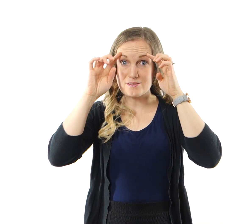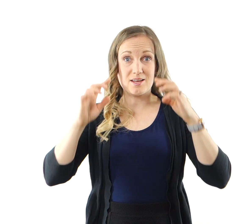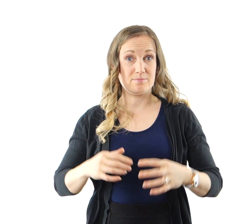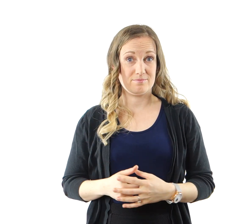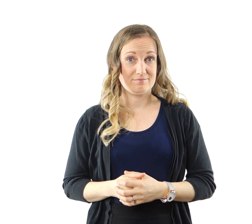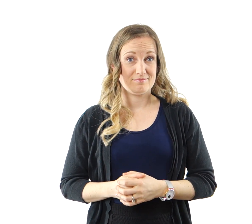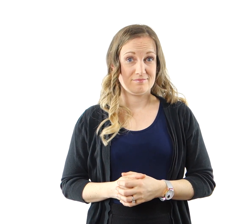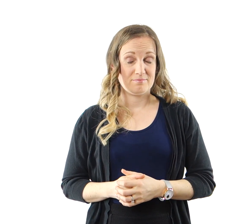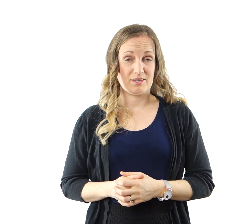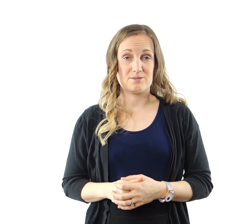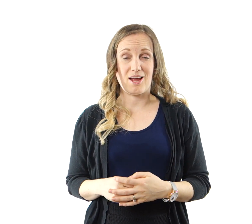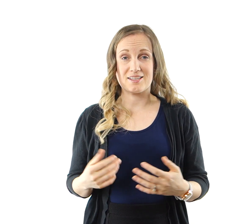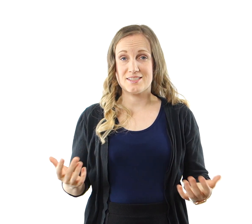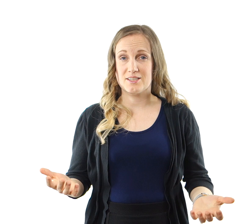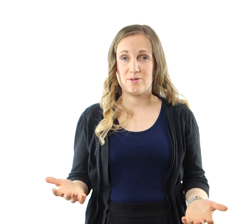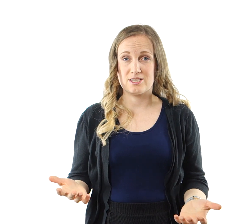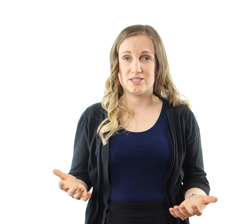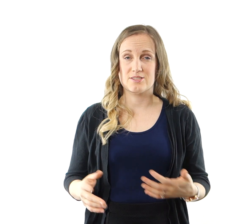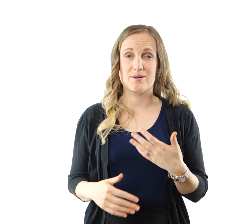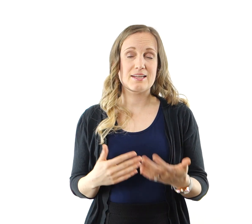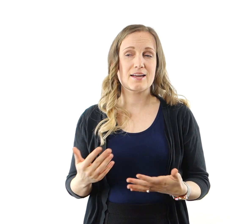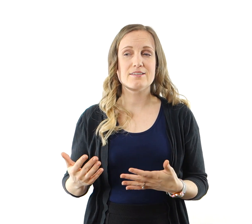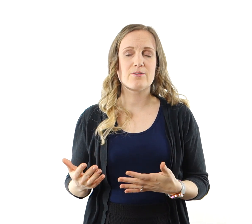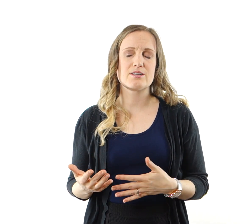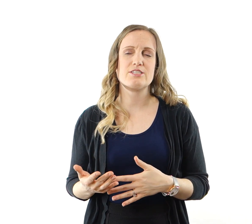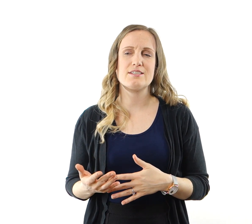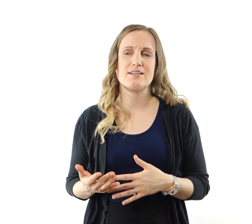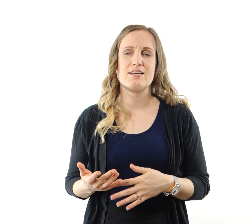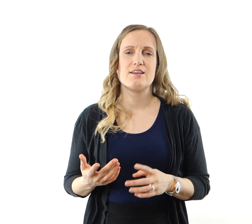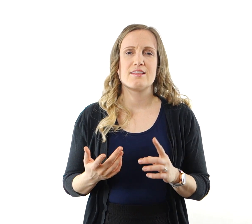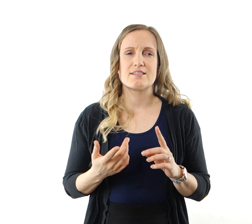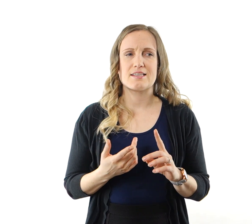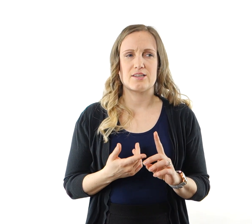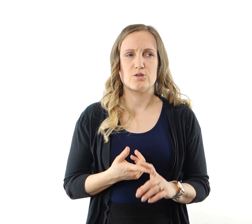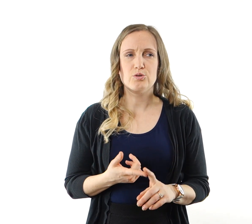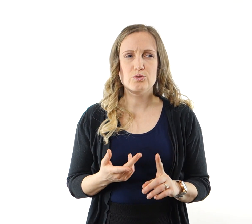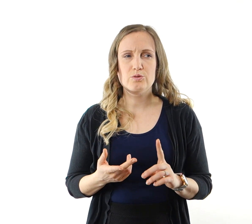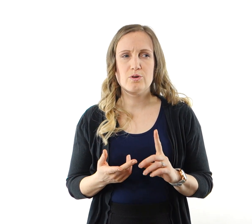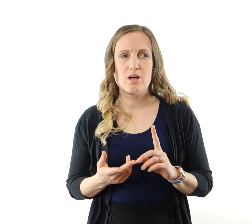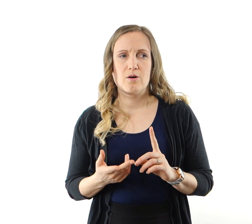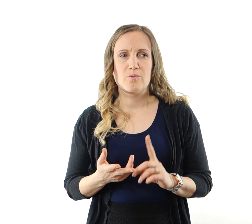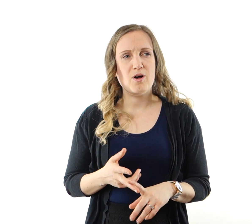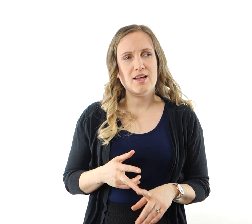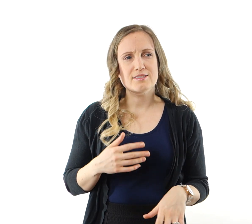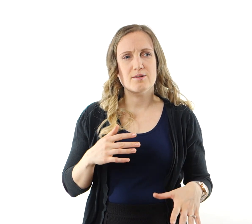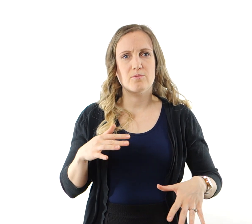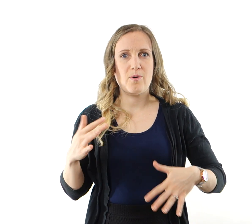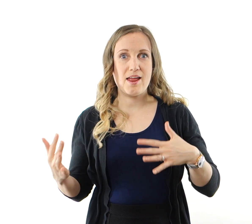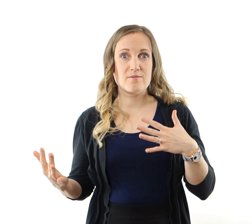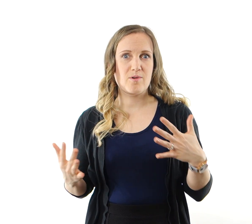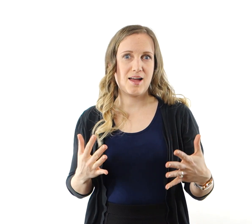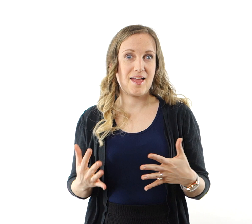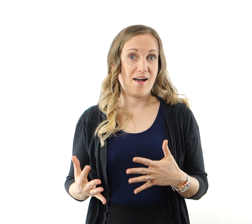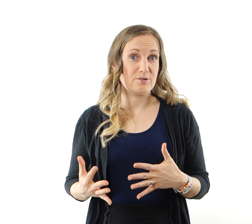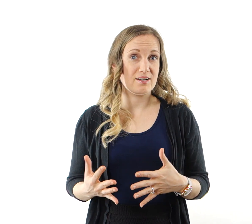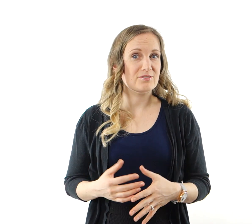up because we're asking a question. So any kind of question that's like who, what, when, why, how kind of